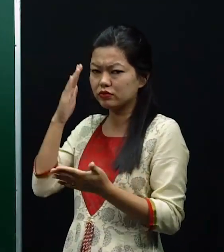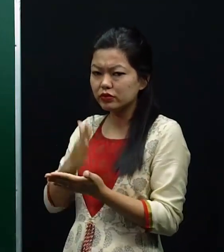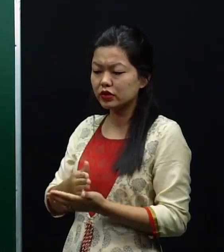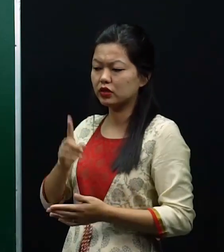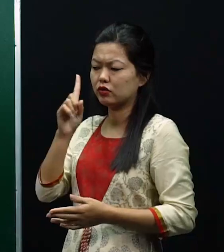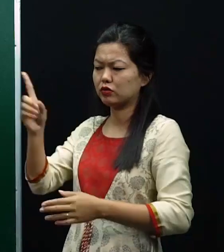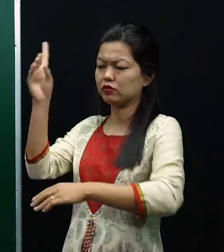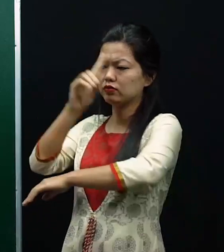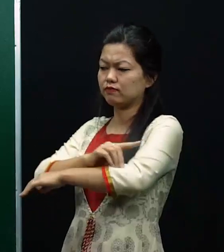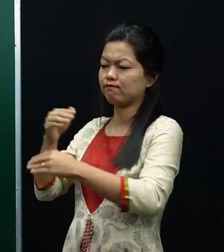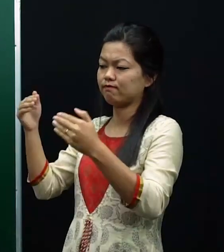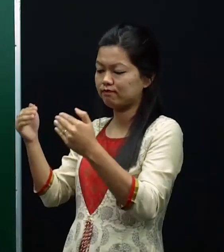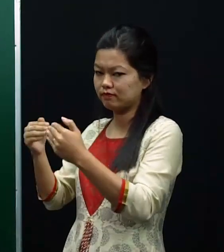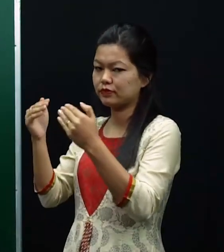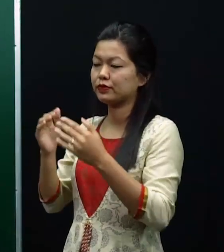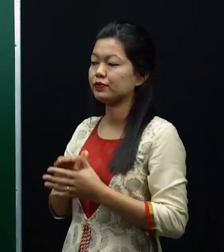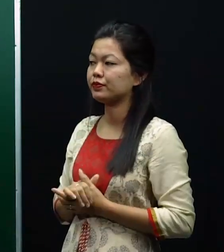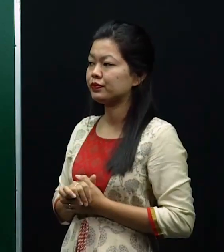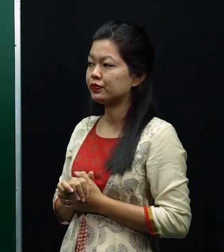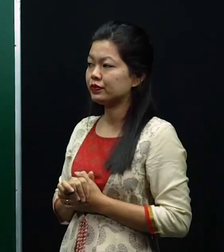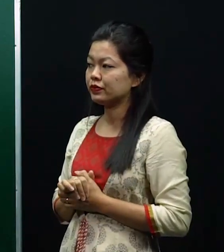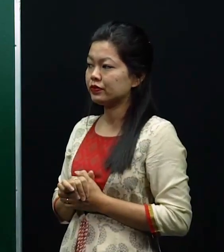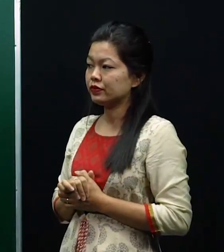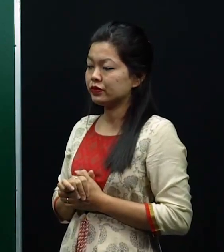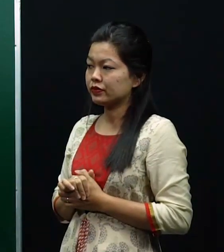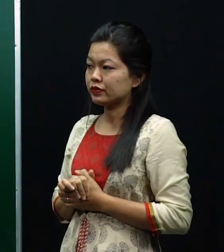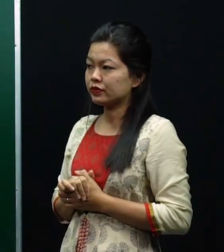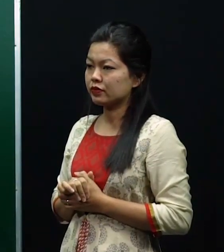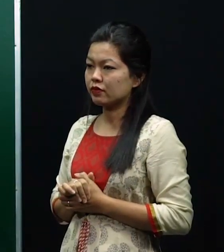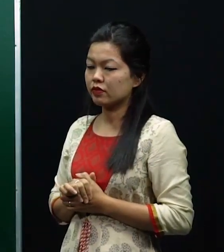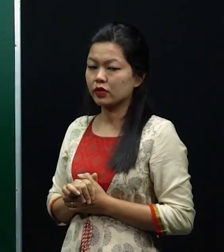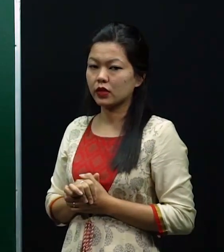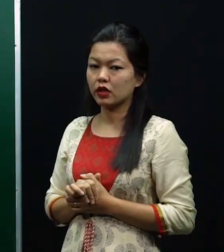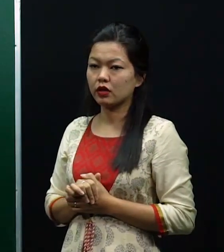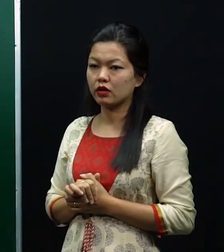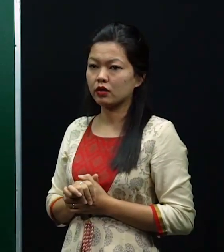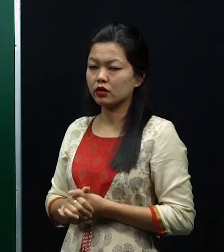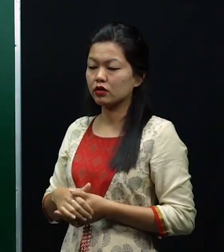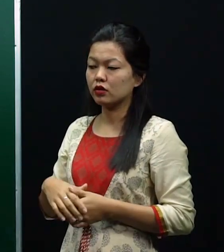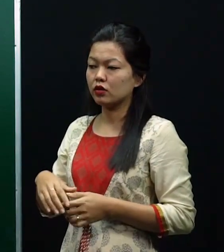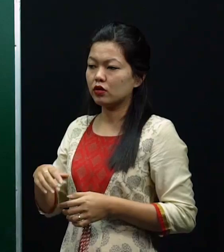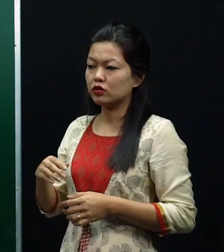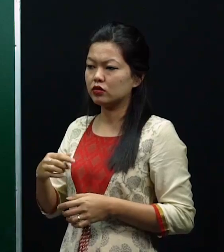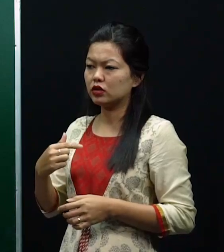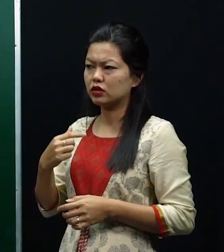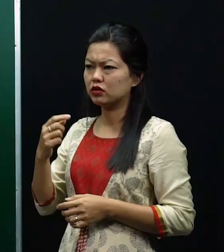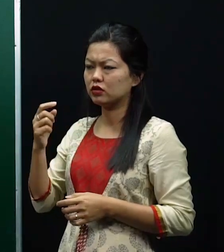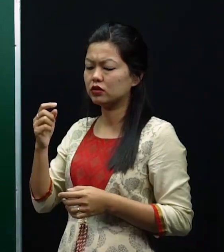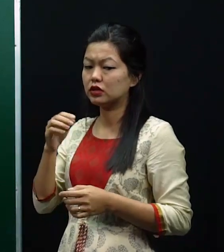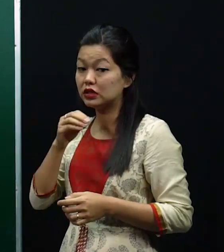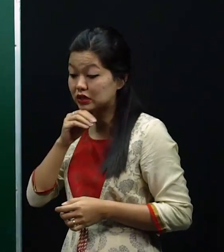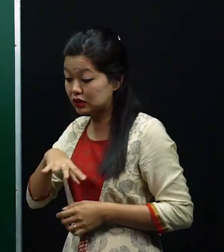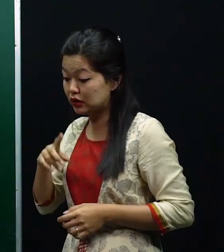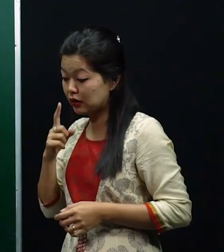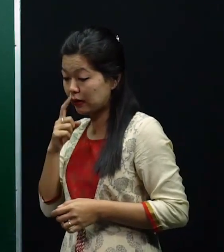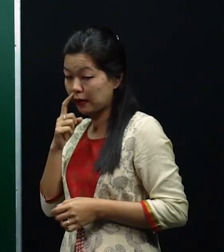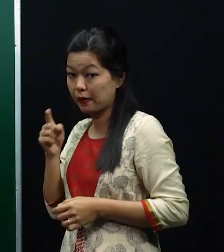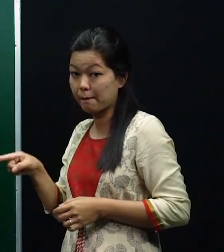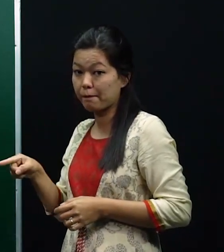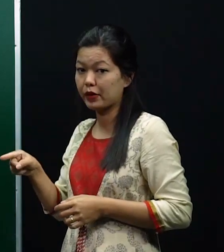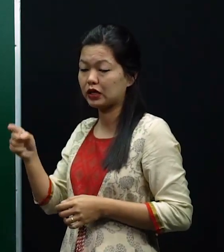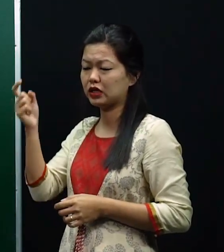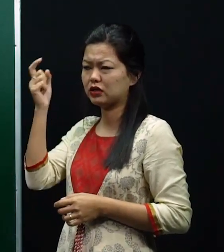ways. And so from that evening onwards, Ernest began to have a hope that one day he will live to see this man, this